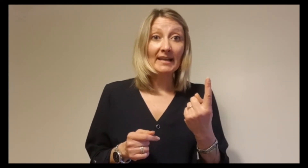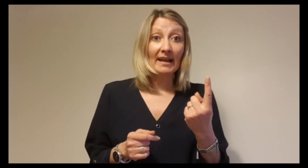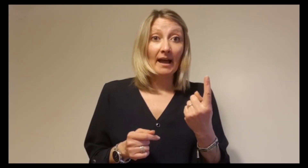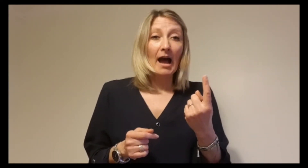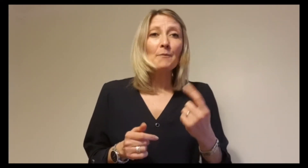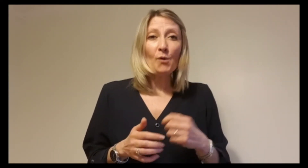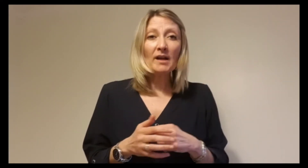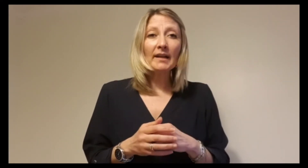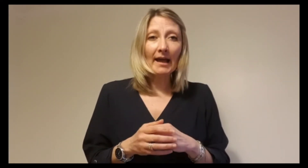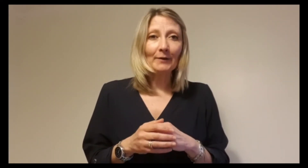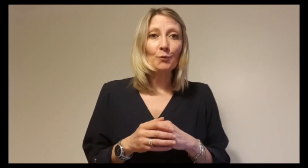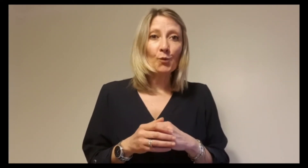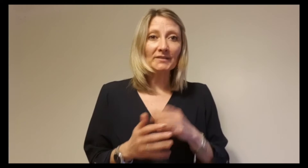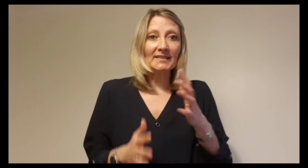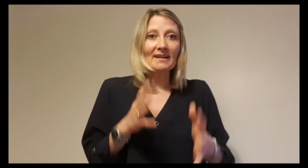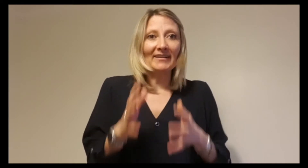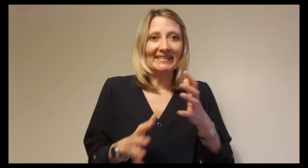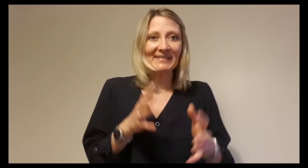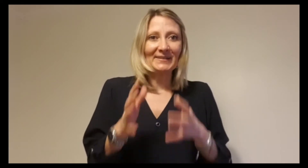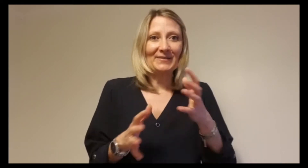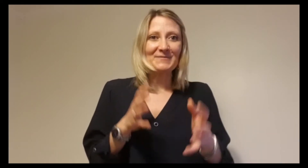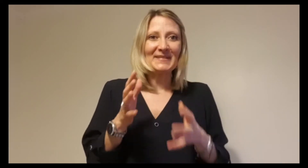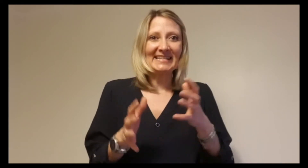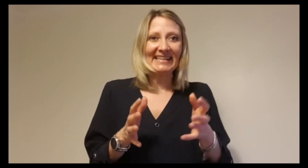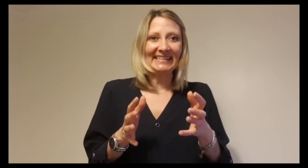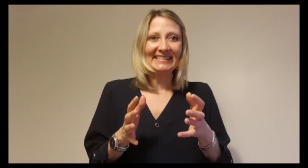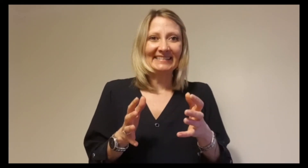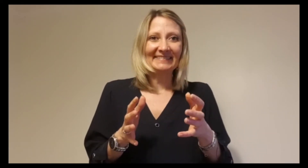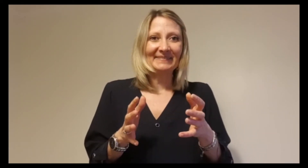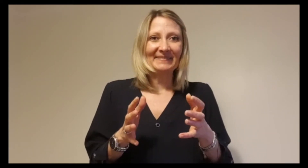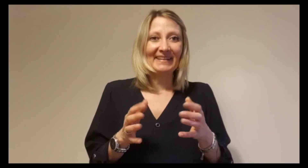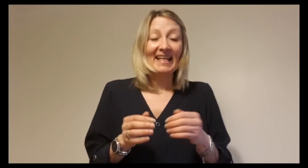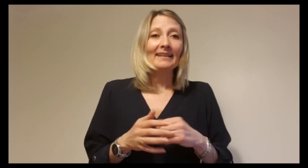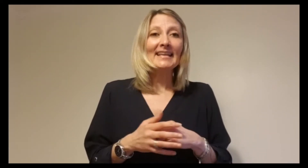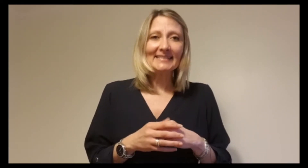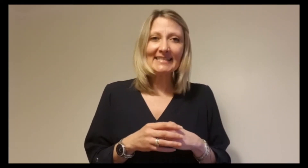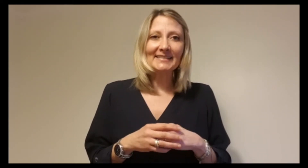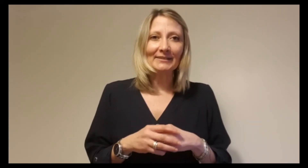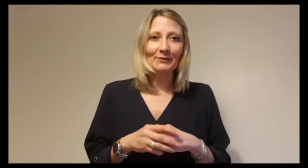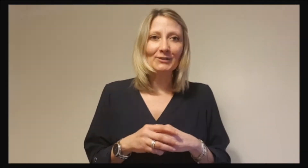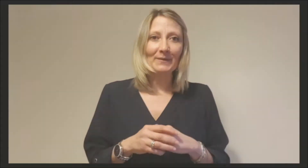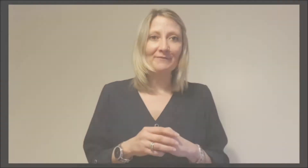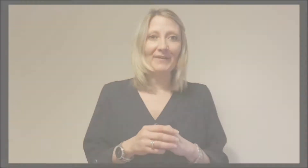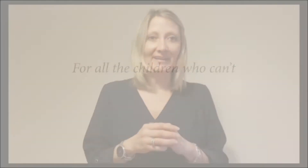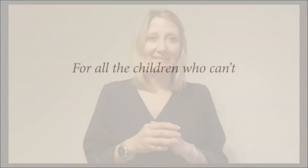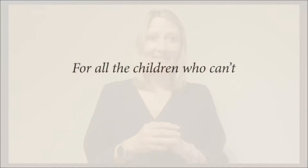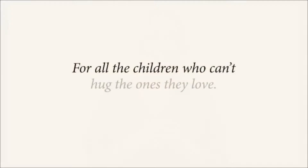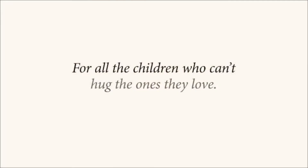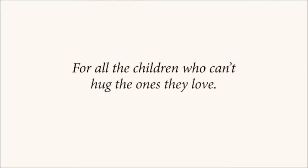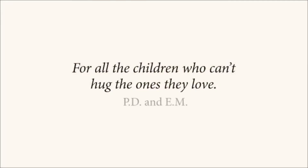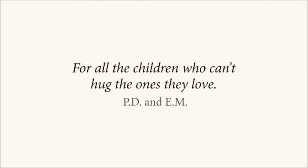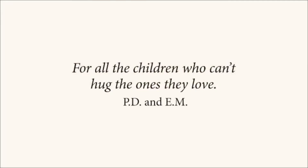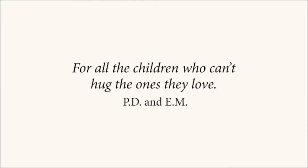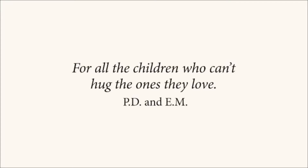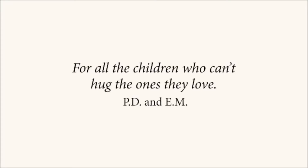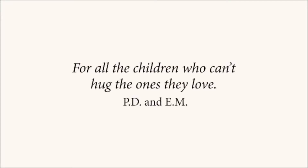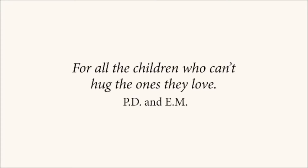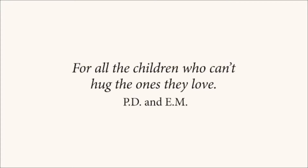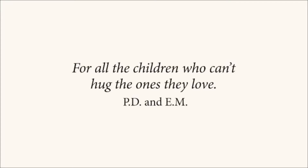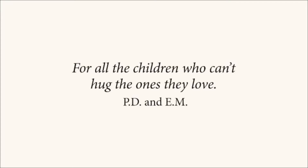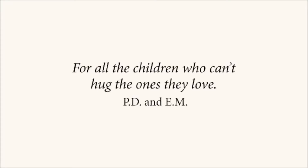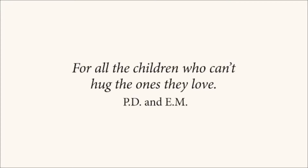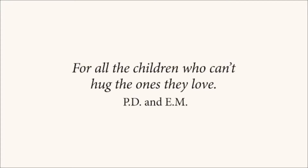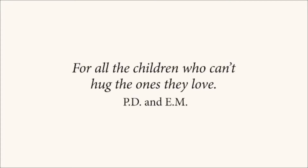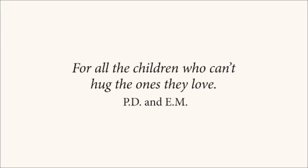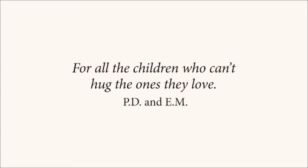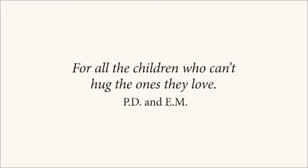story and work out what signs that we need. Let's listen to it first. For